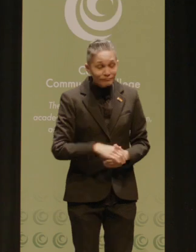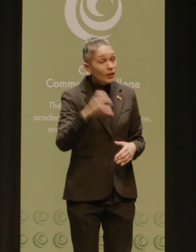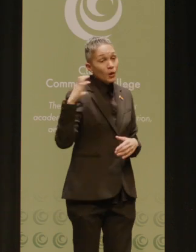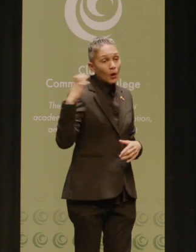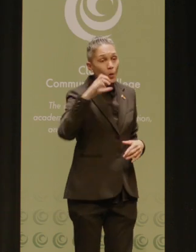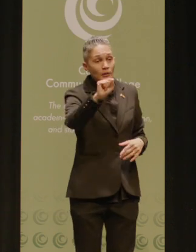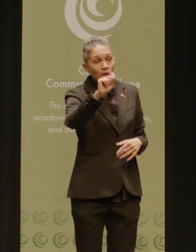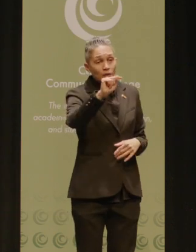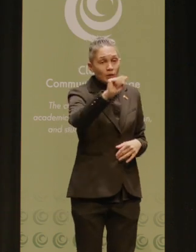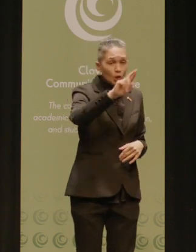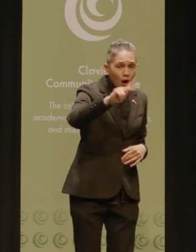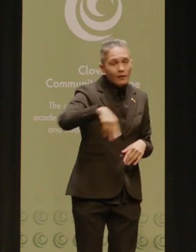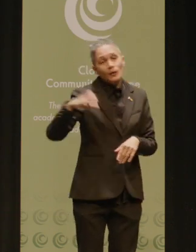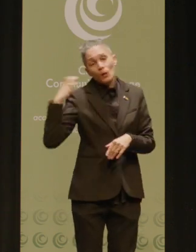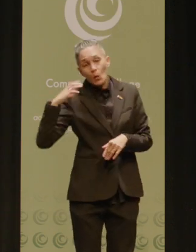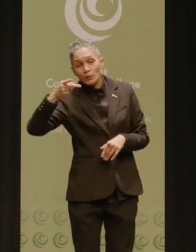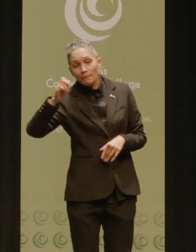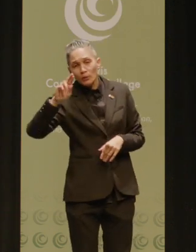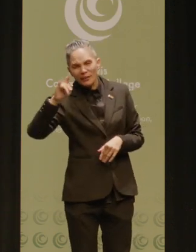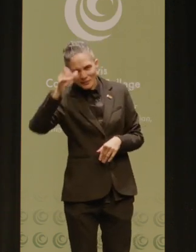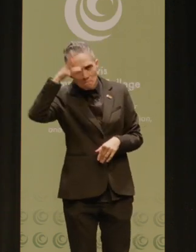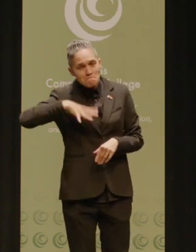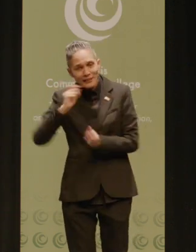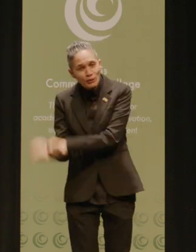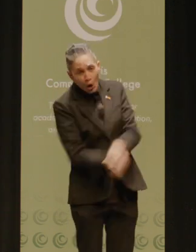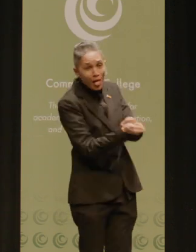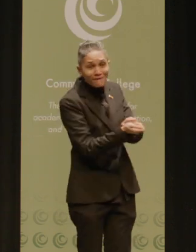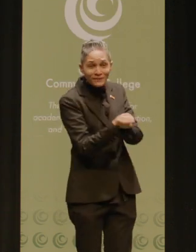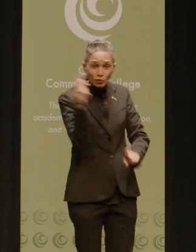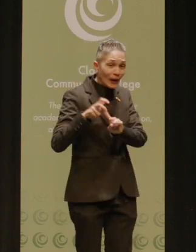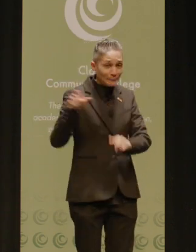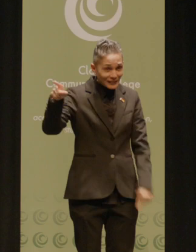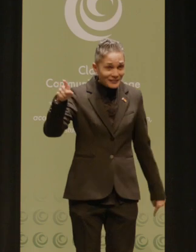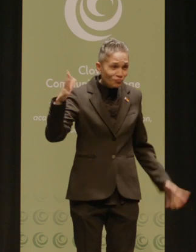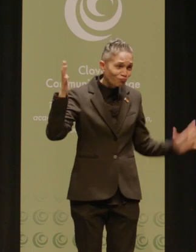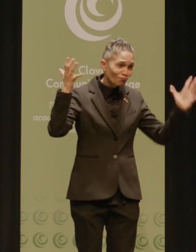Coach Stark and Coach Perkins and Reedley had the men's golf championship. Yes.